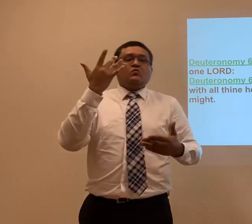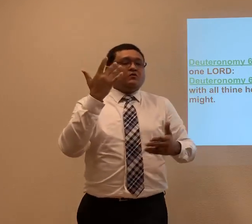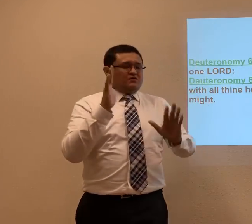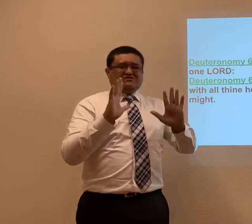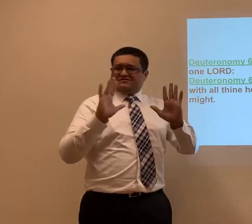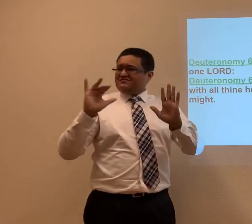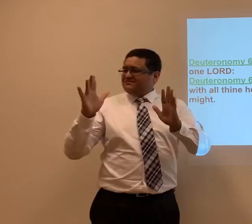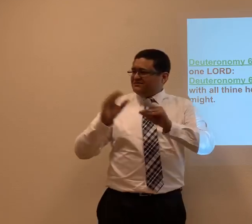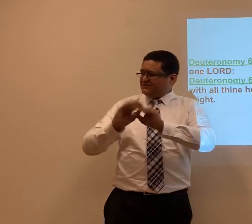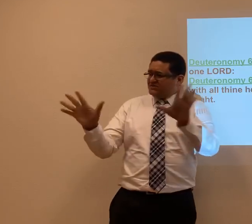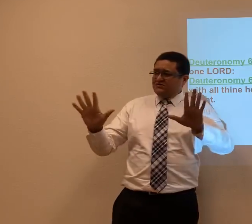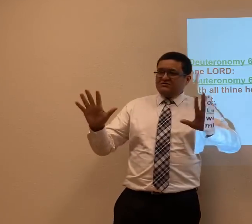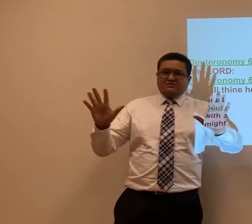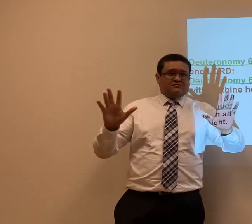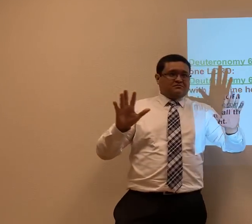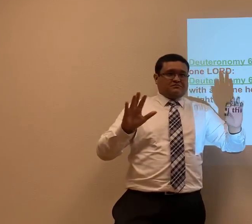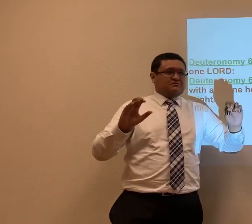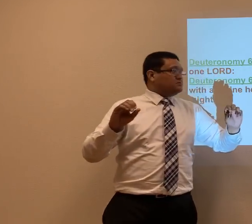about Trinitarian belief, about three gods.